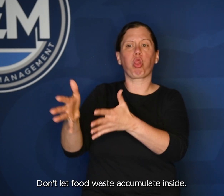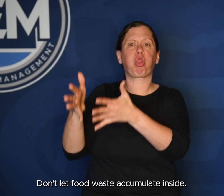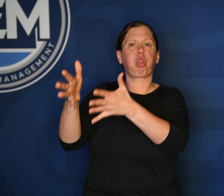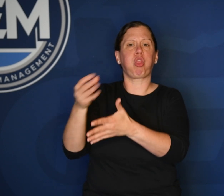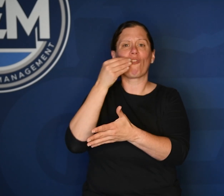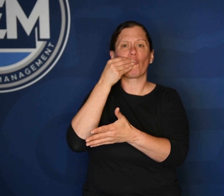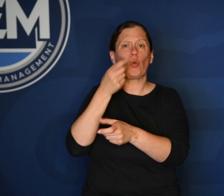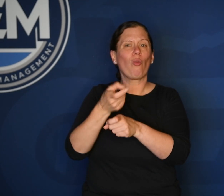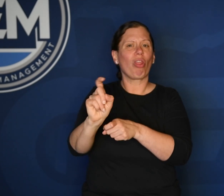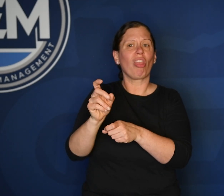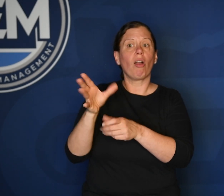inside.